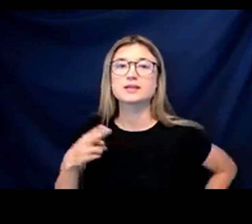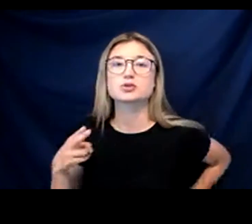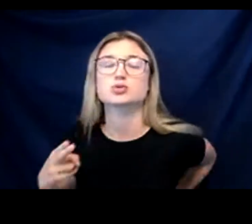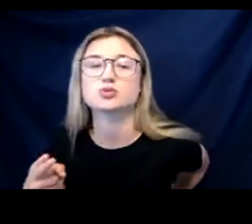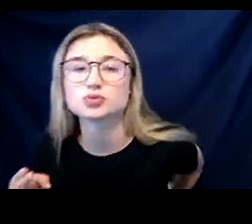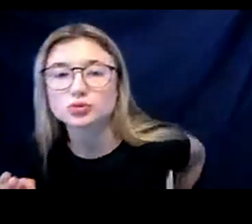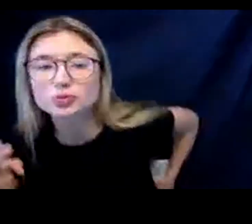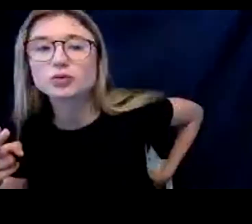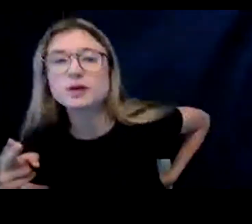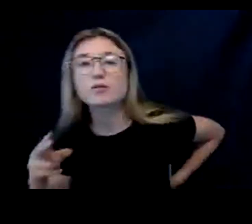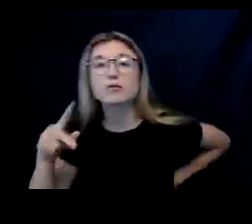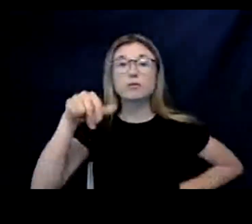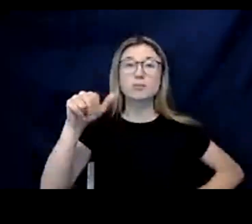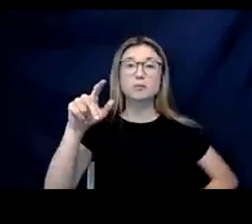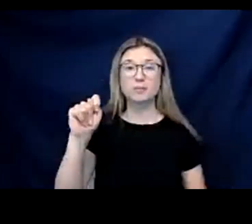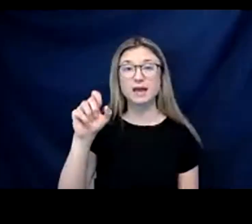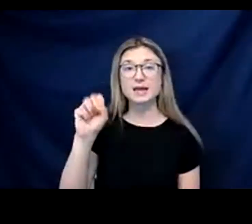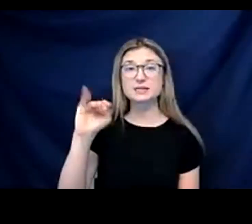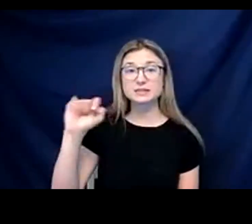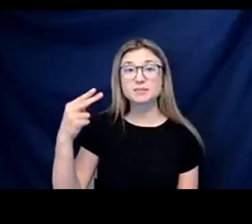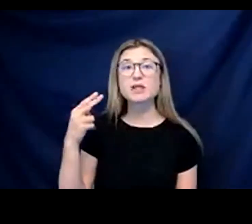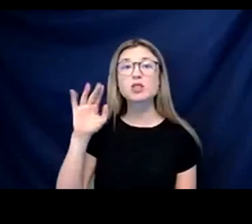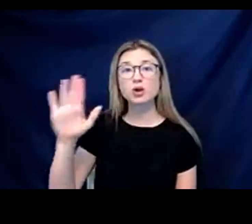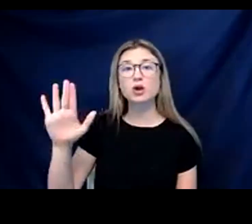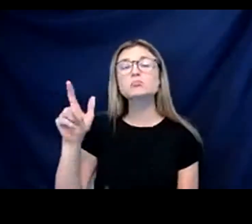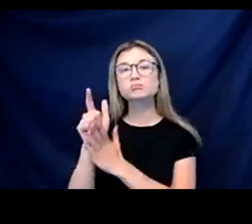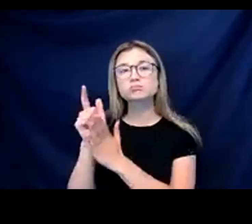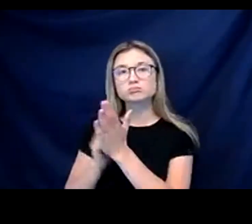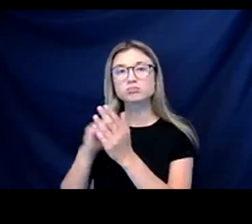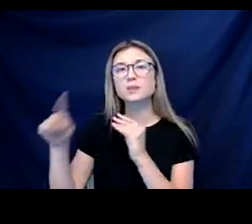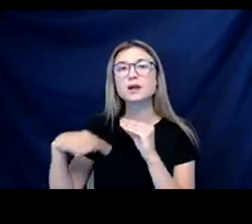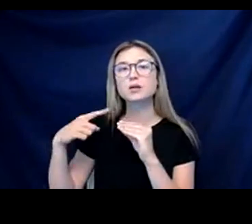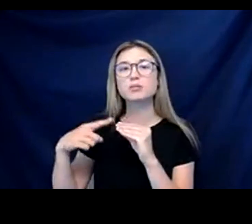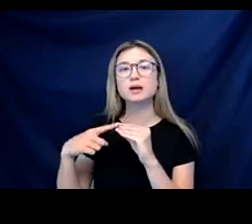Pat Smith's legislation, essentially about making